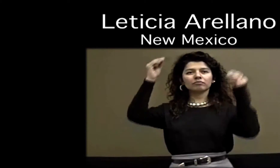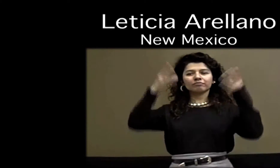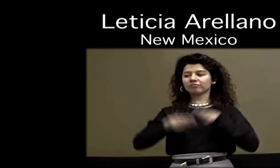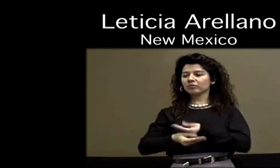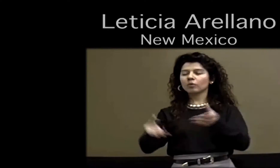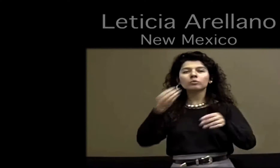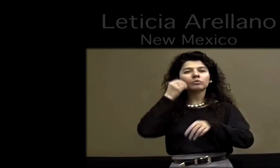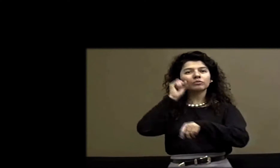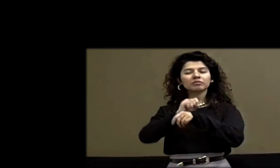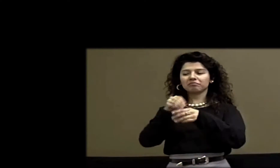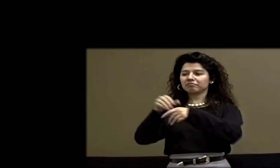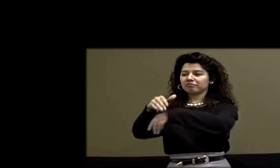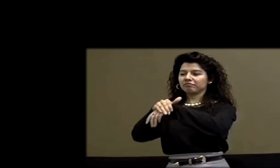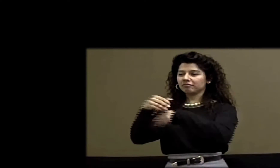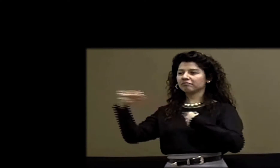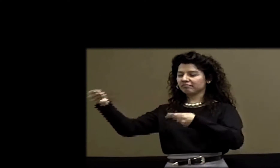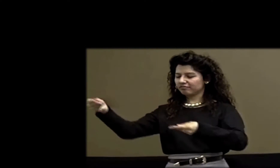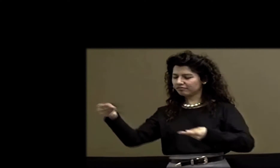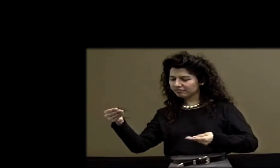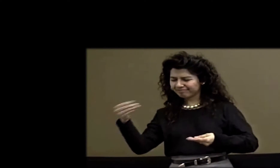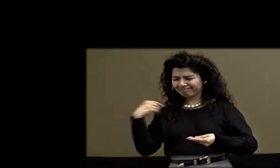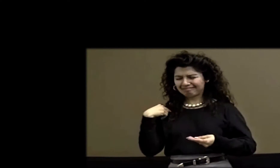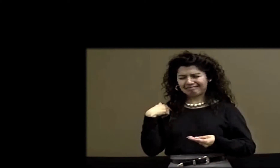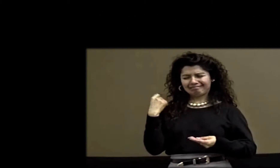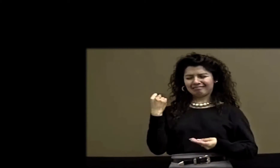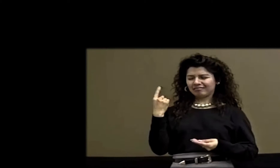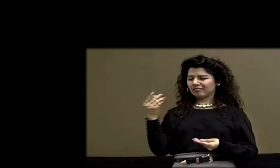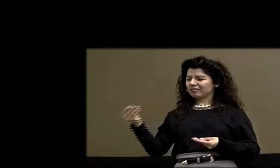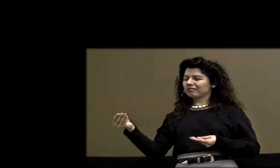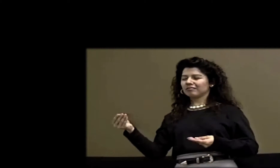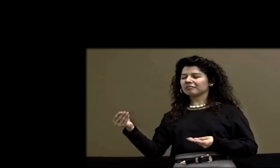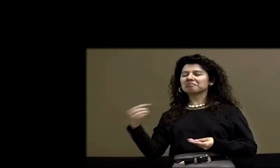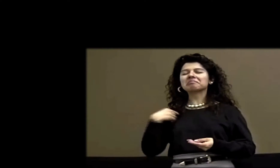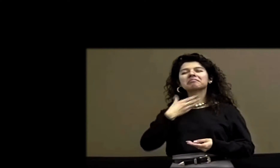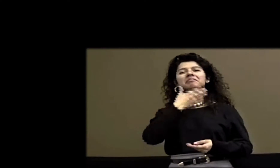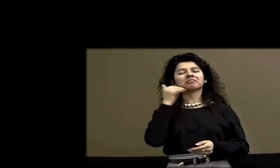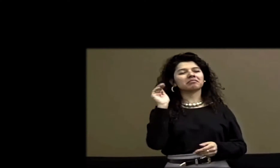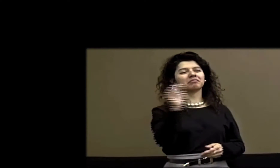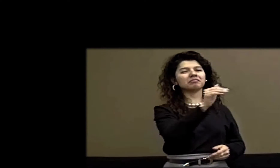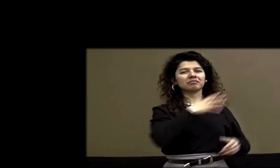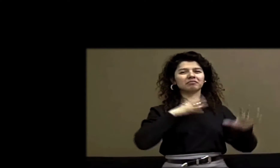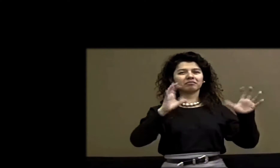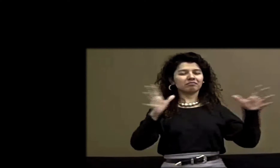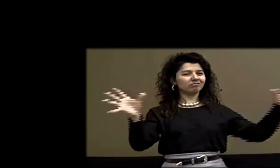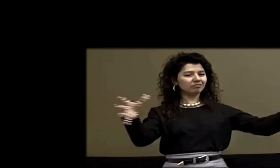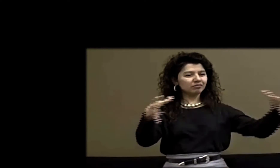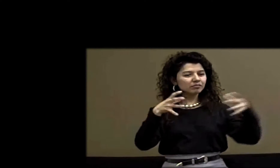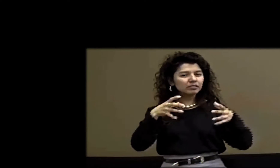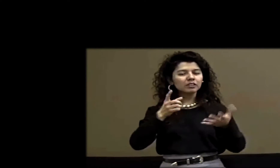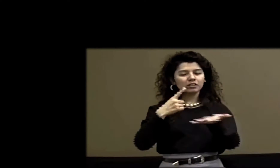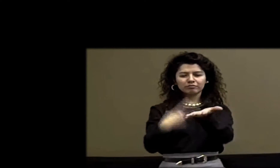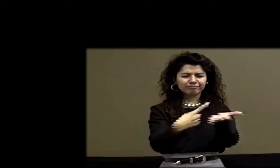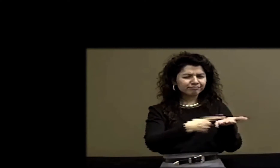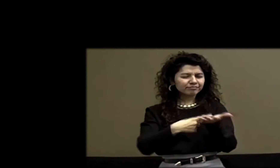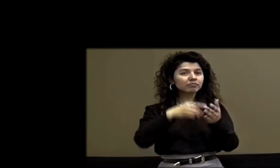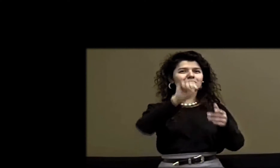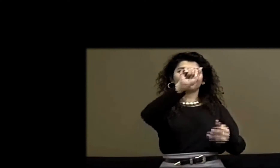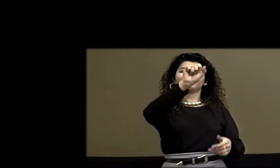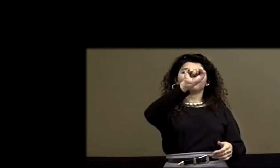Yes, I use two languages every day. For example, in class, when the teacher would hand out assignments that is in English, and I'm unsure what the assignment is, my classmates